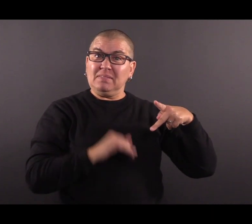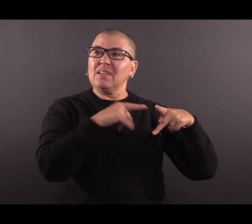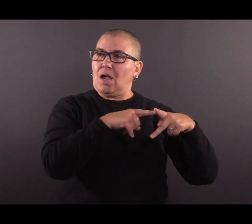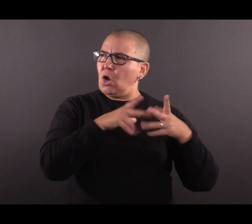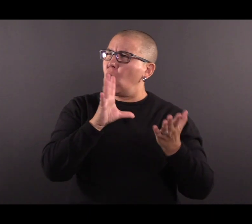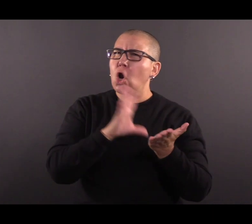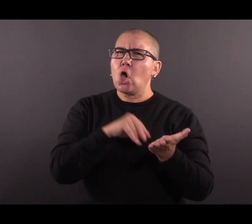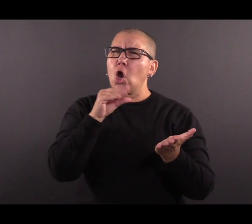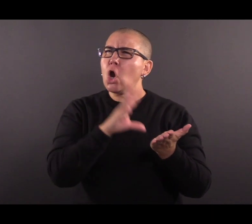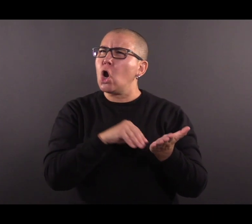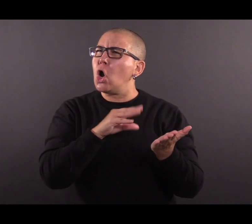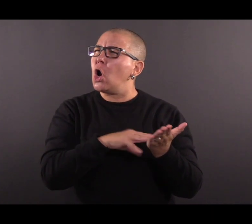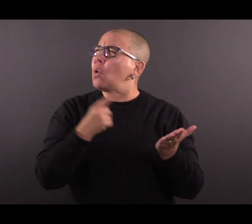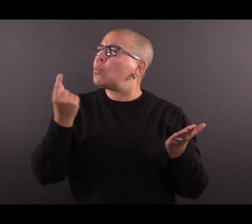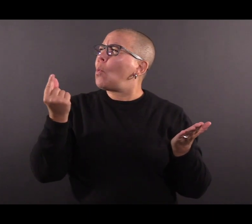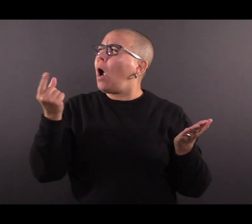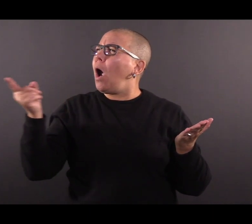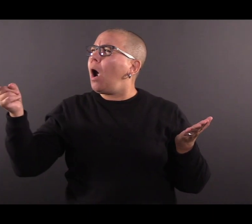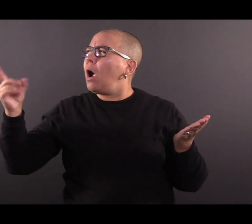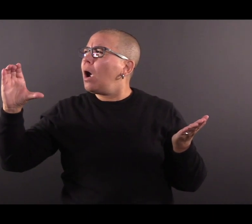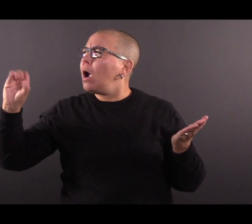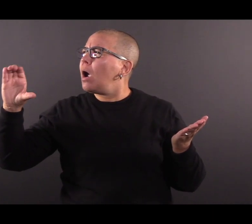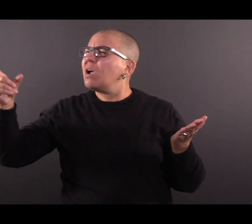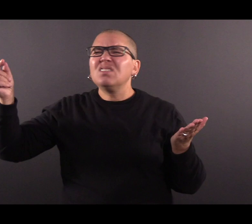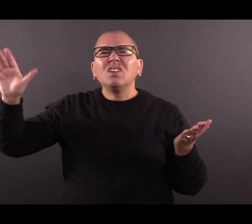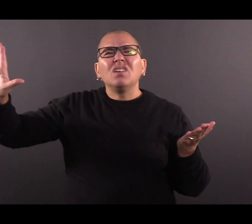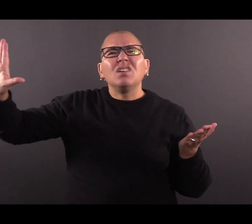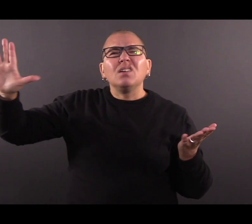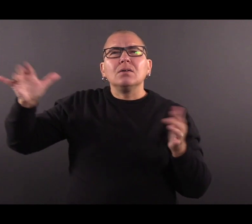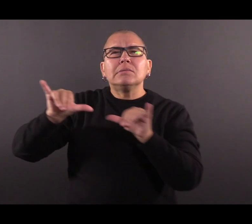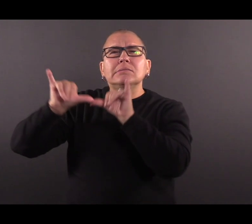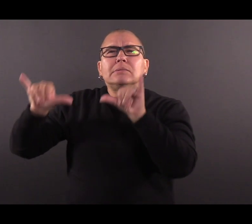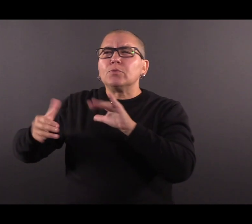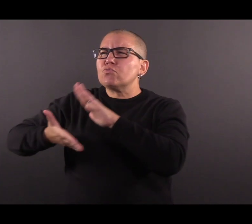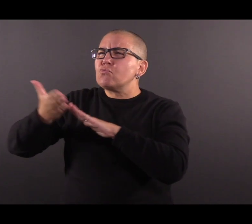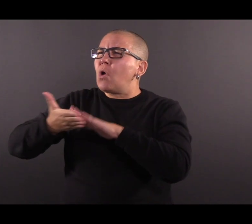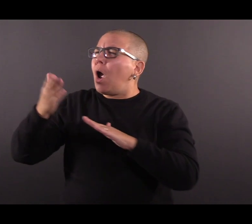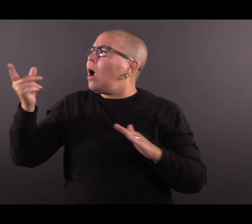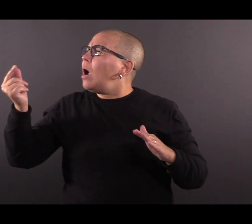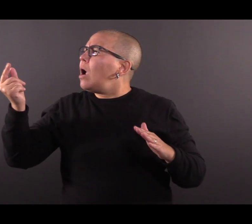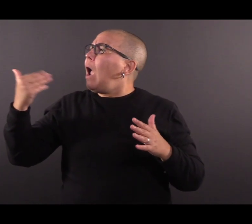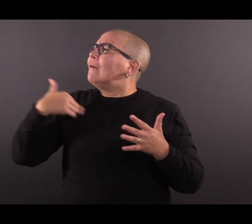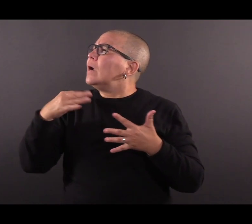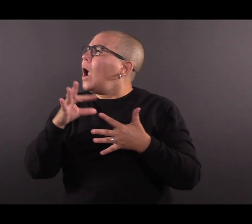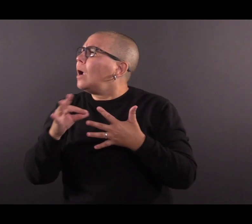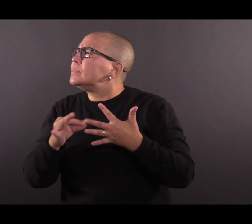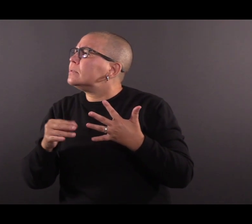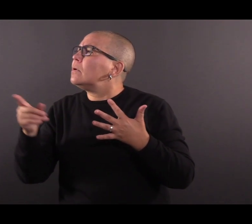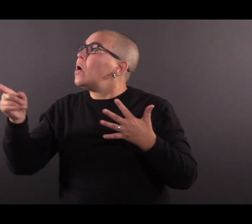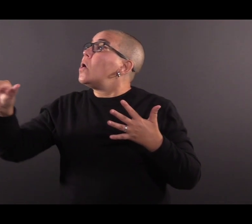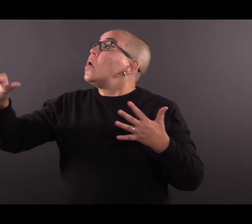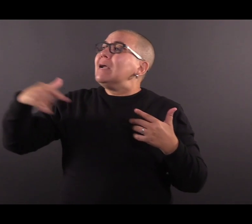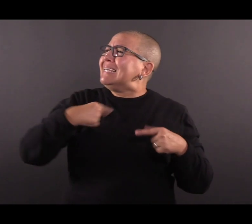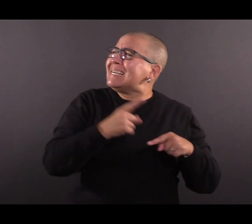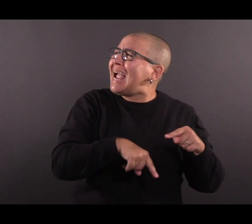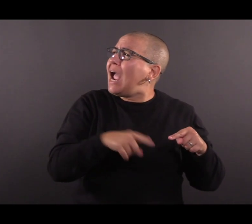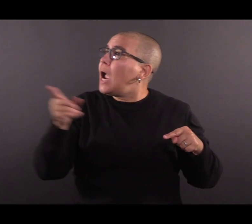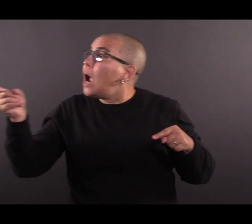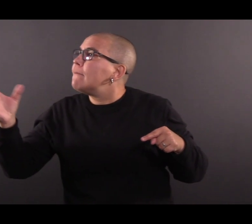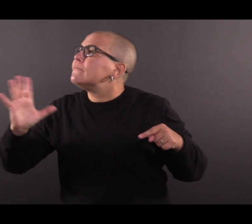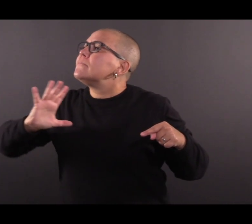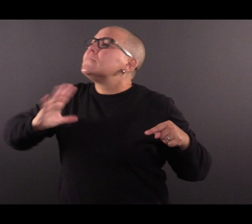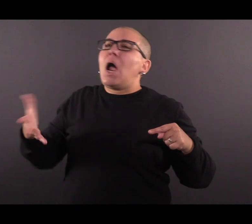VSPs can also receive information and training on how the COC operates to facilitate survivor access to housing